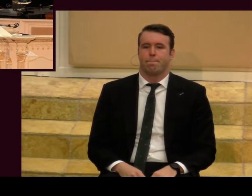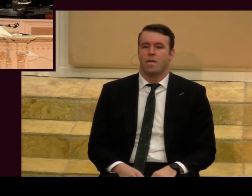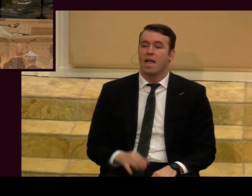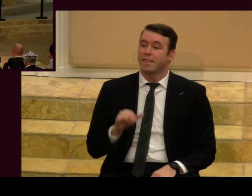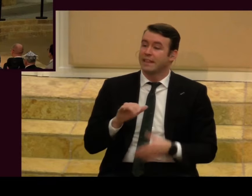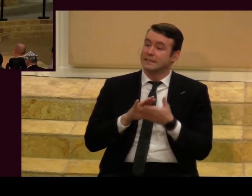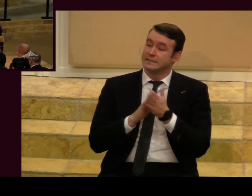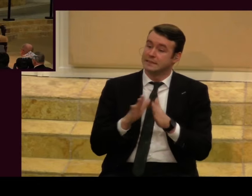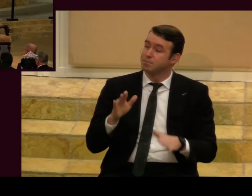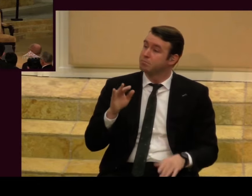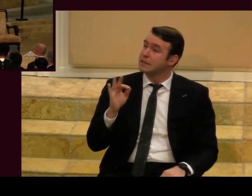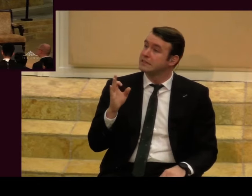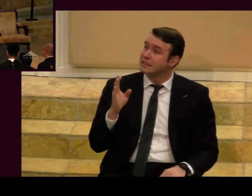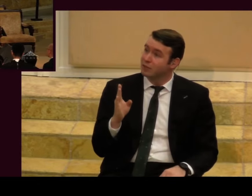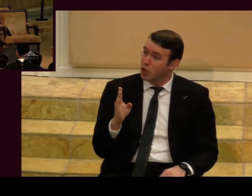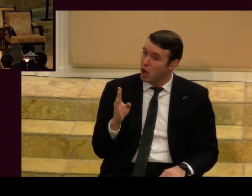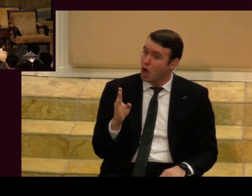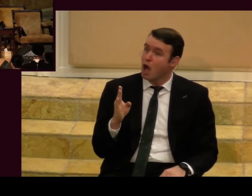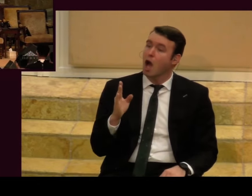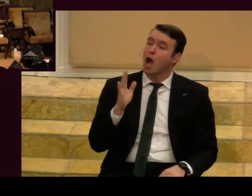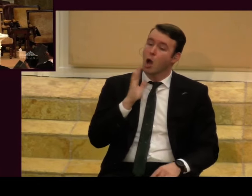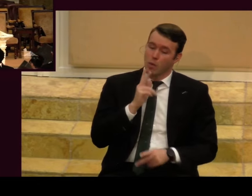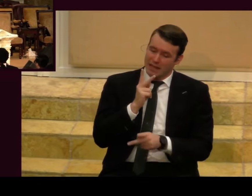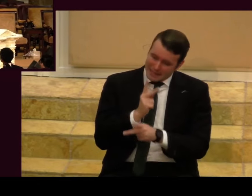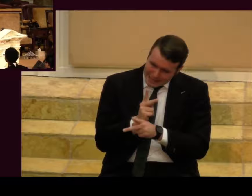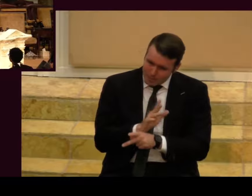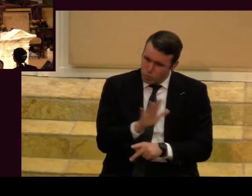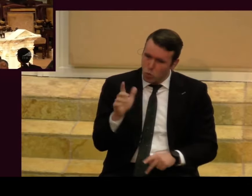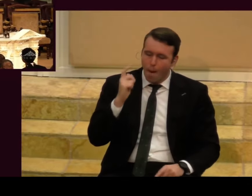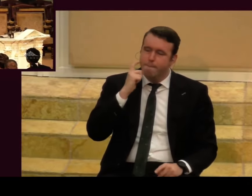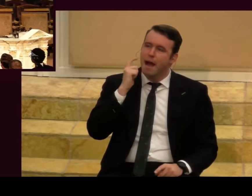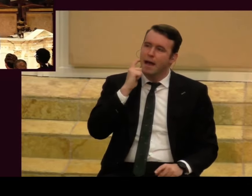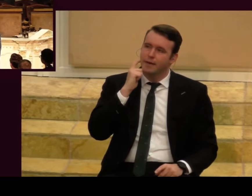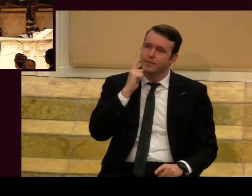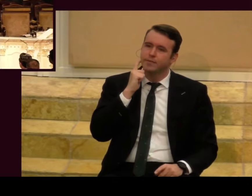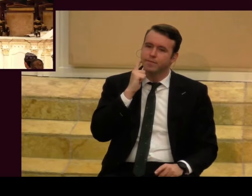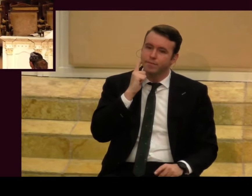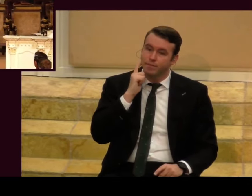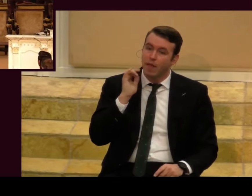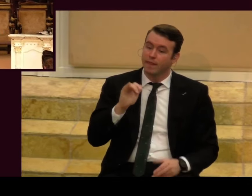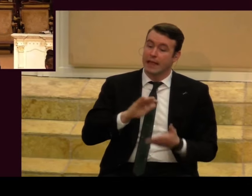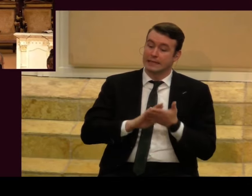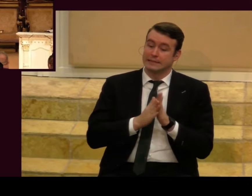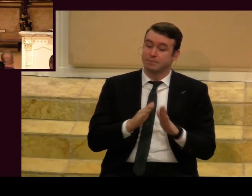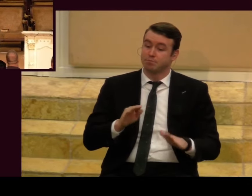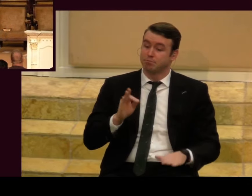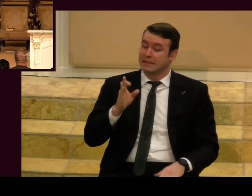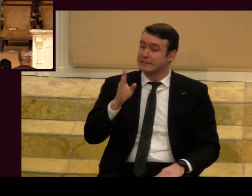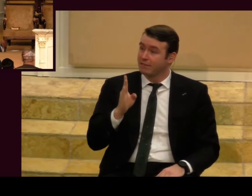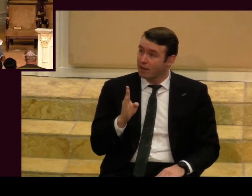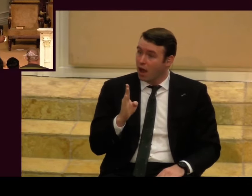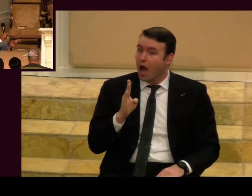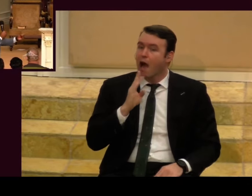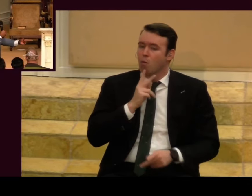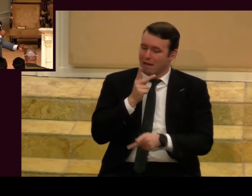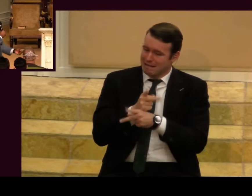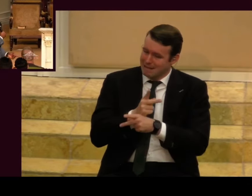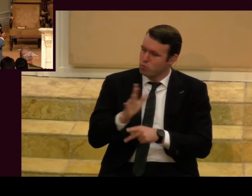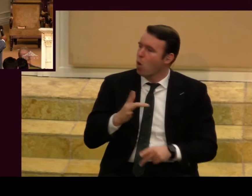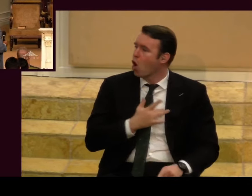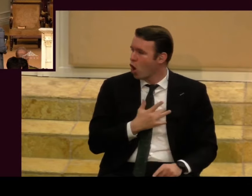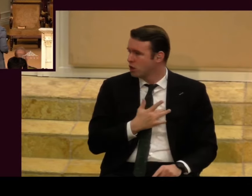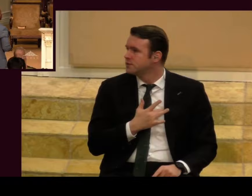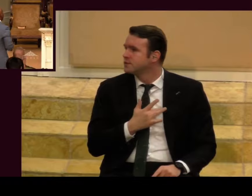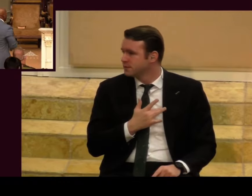He said, this peace of God will keep your mind. This peace of God will keep